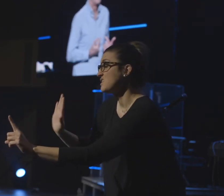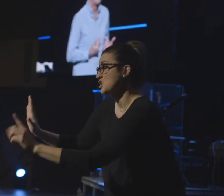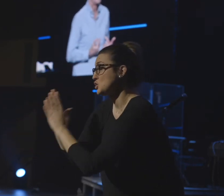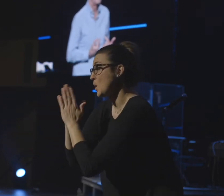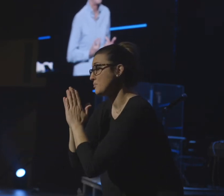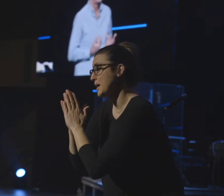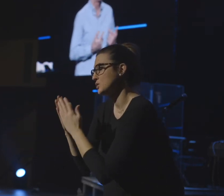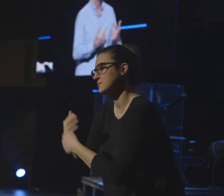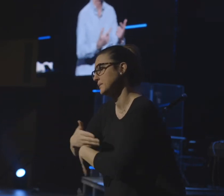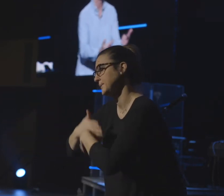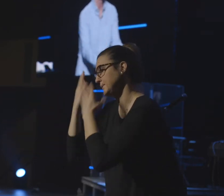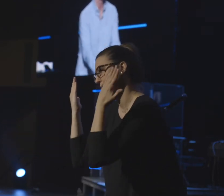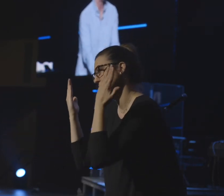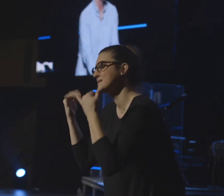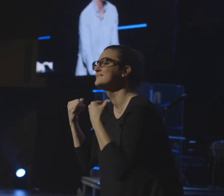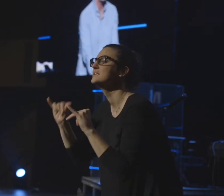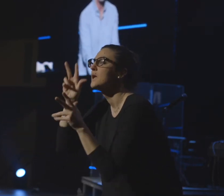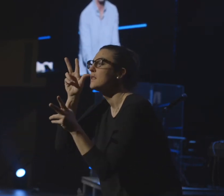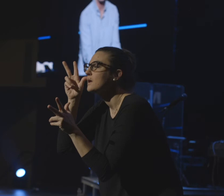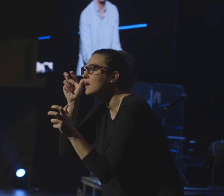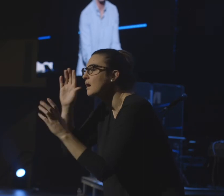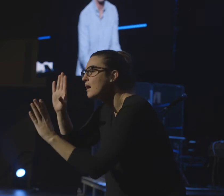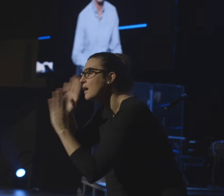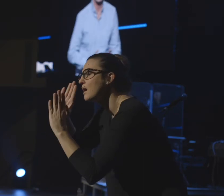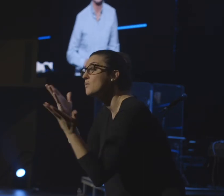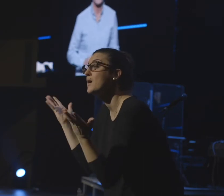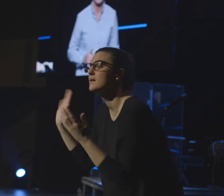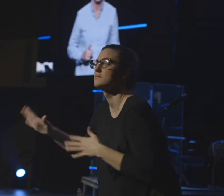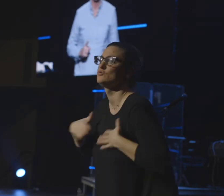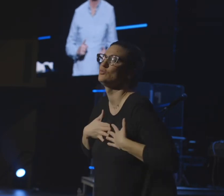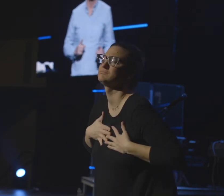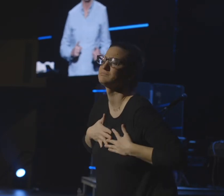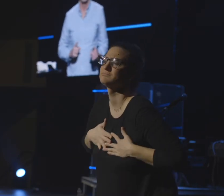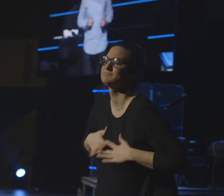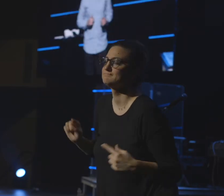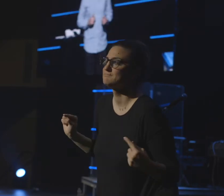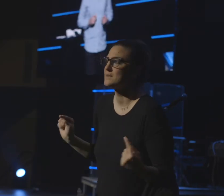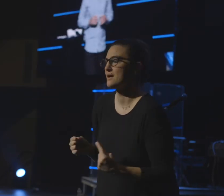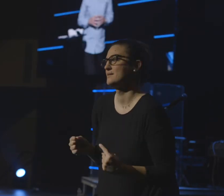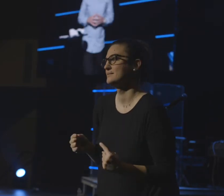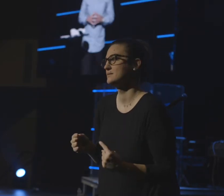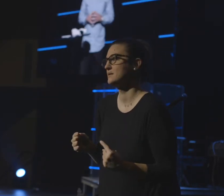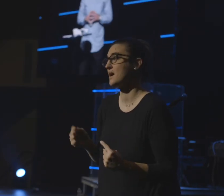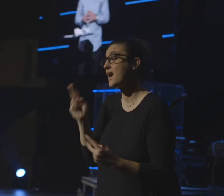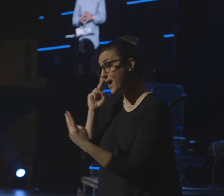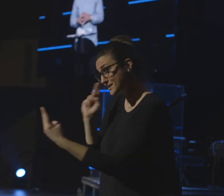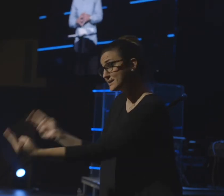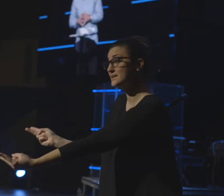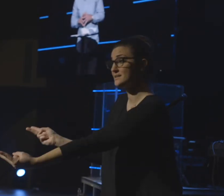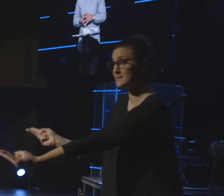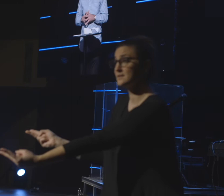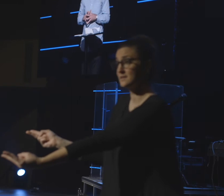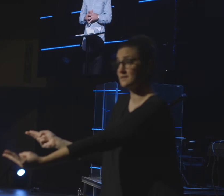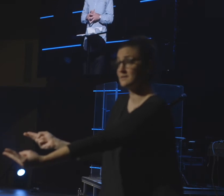one. I hear your misery, and I see you. That's not just a message for Abraham